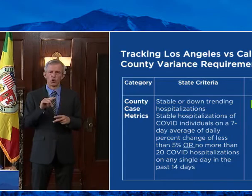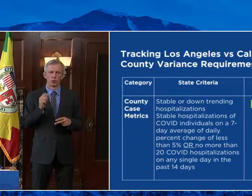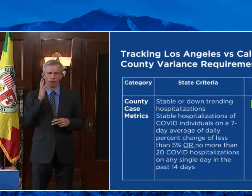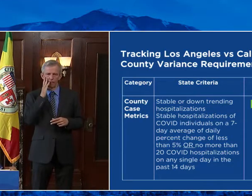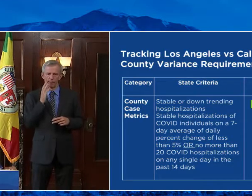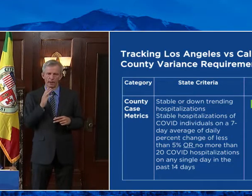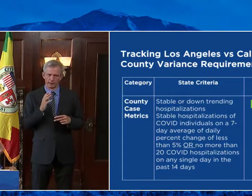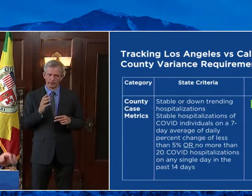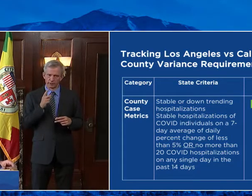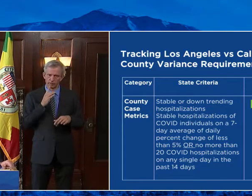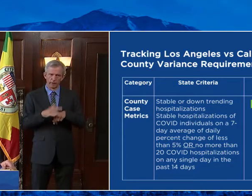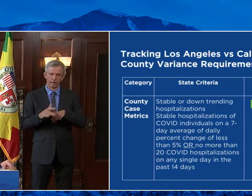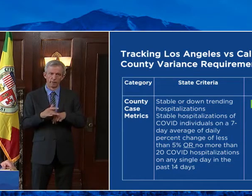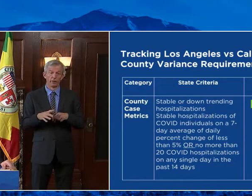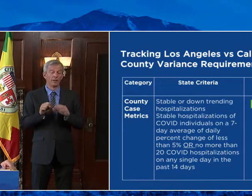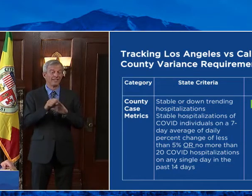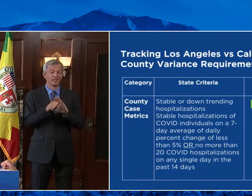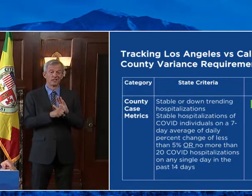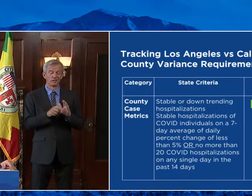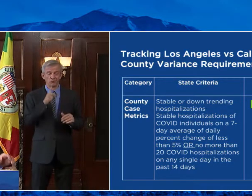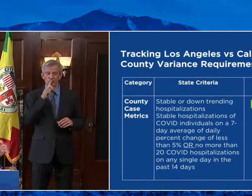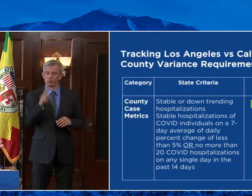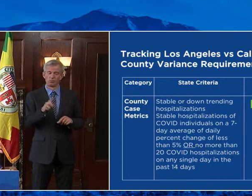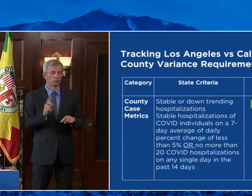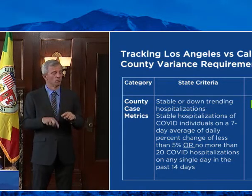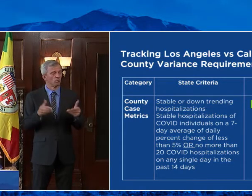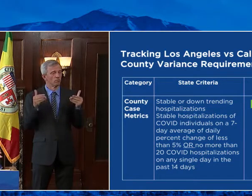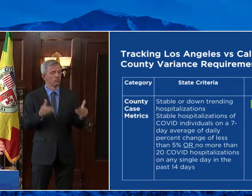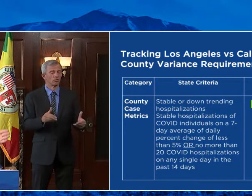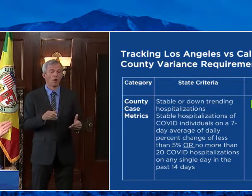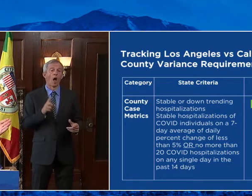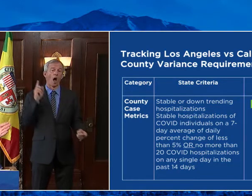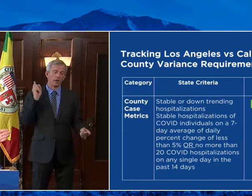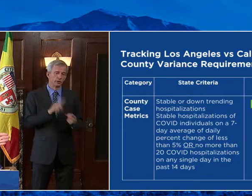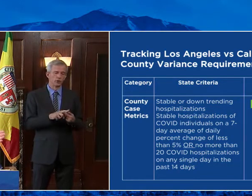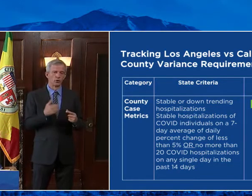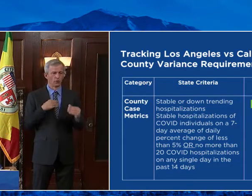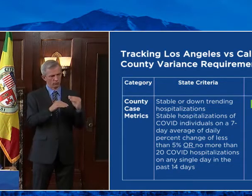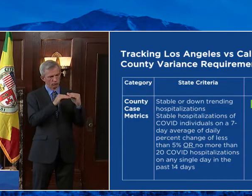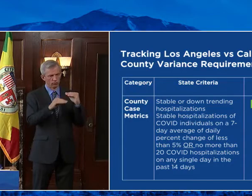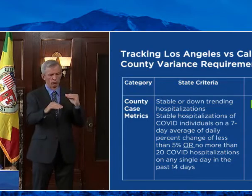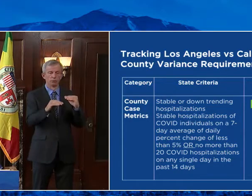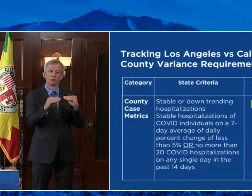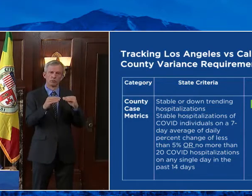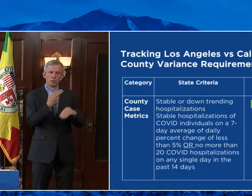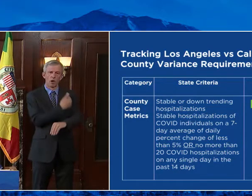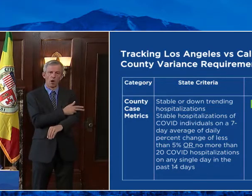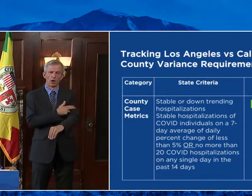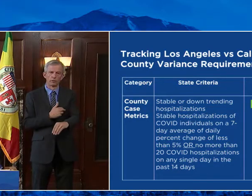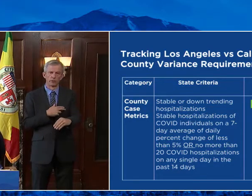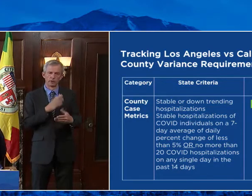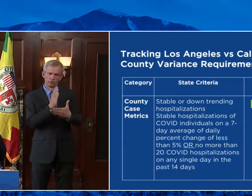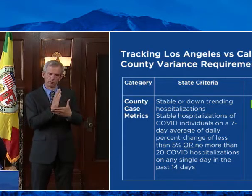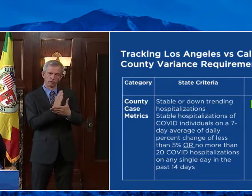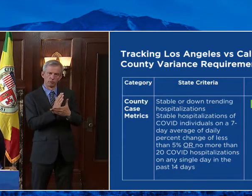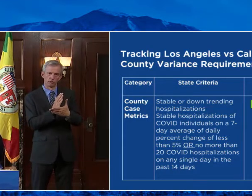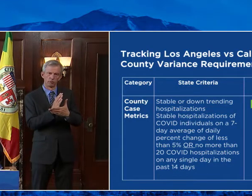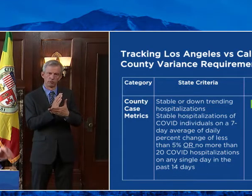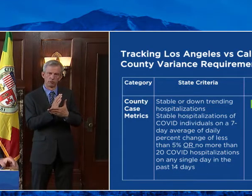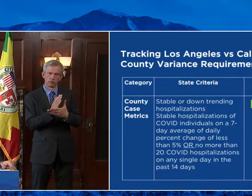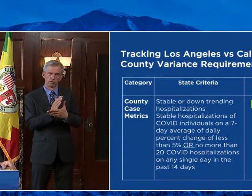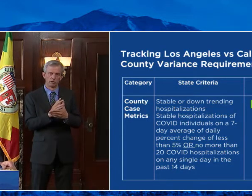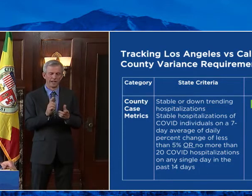state mandated you cannot move forward until you have stable hospitalizations on a 7-day average of changing of